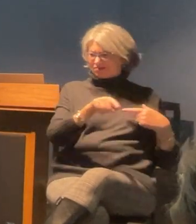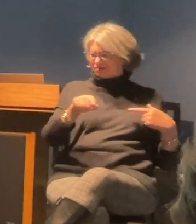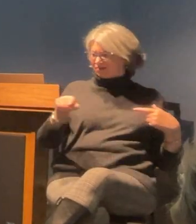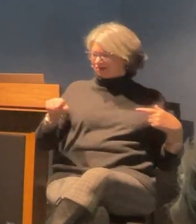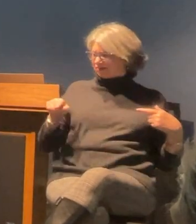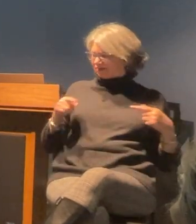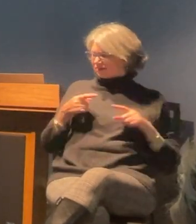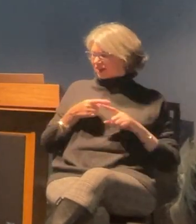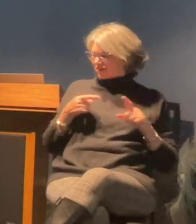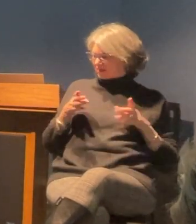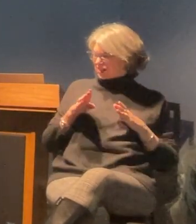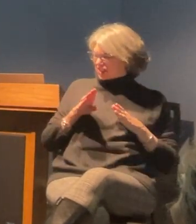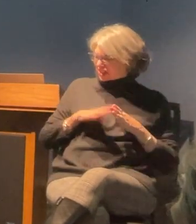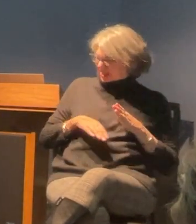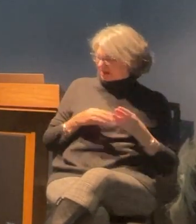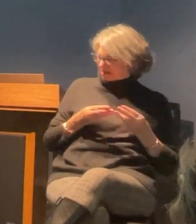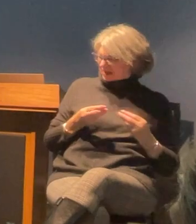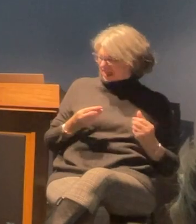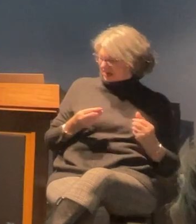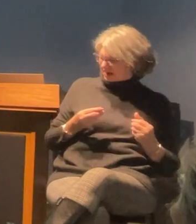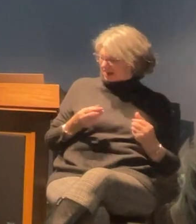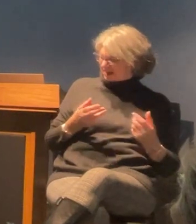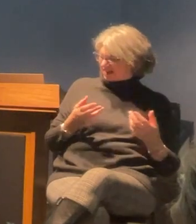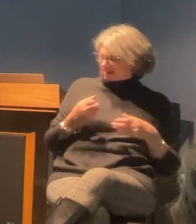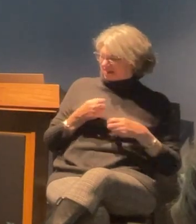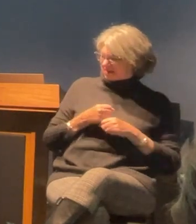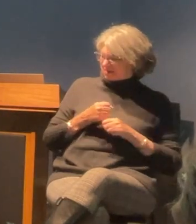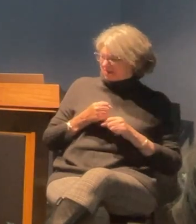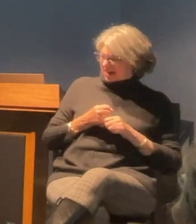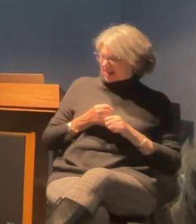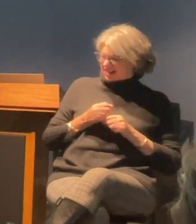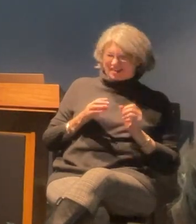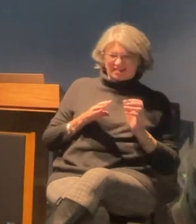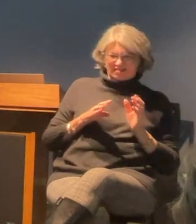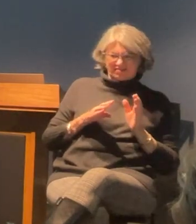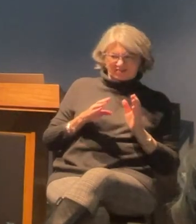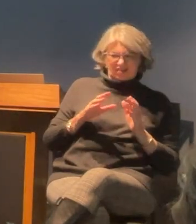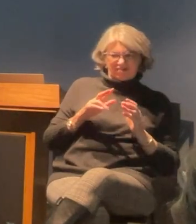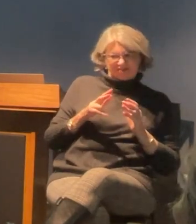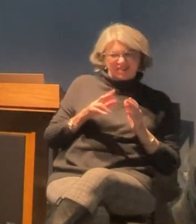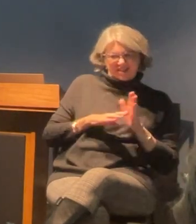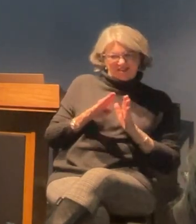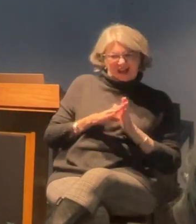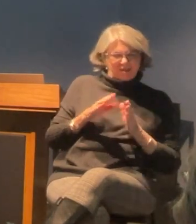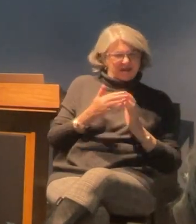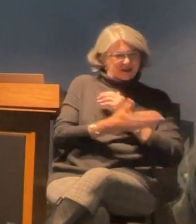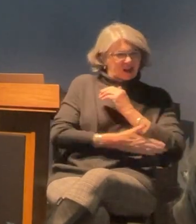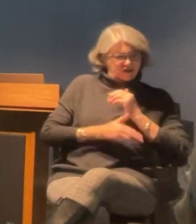from the cheapest materials made in developing countries.